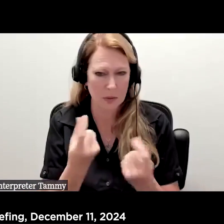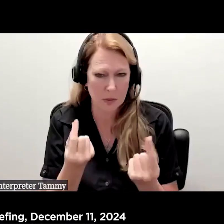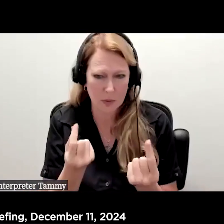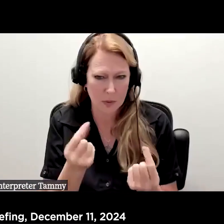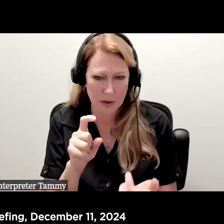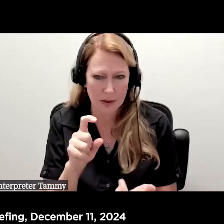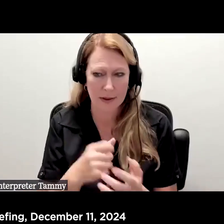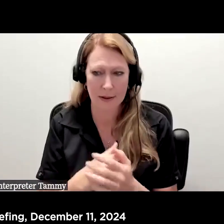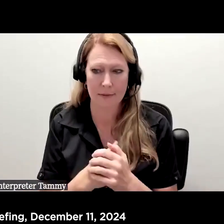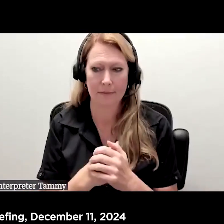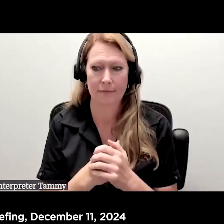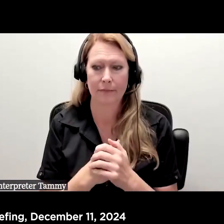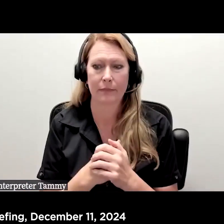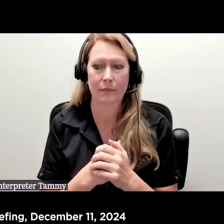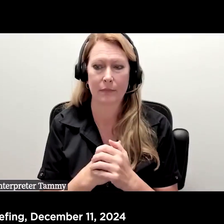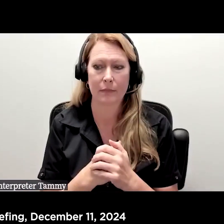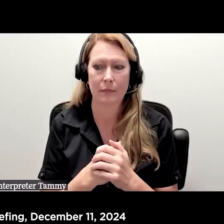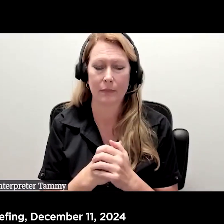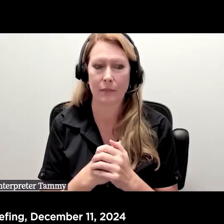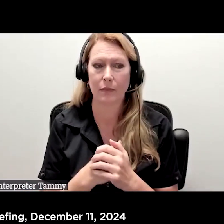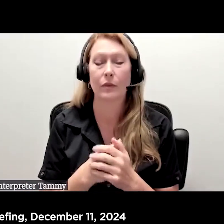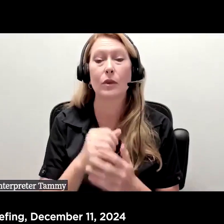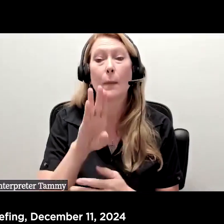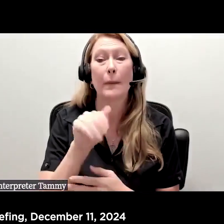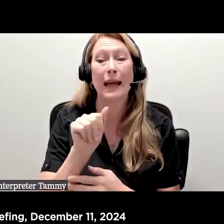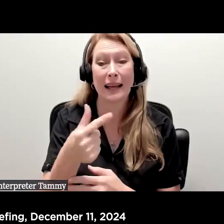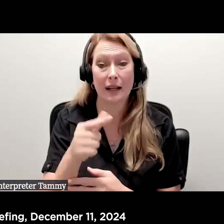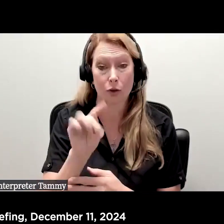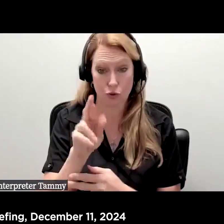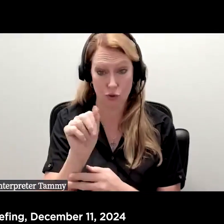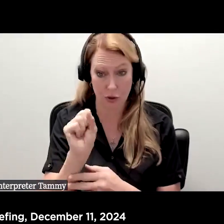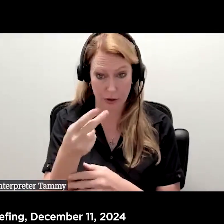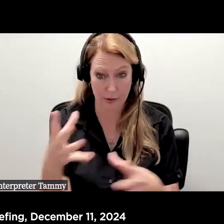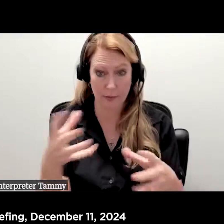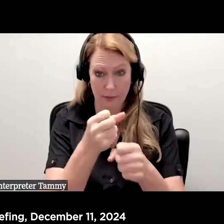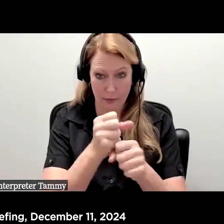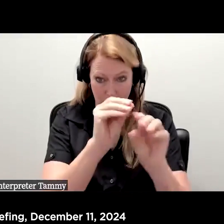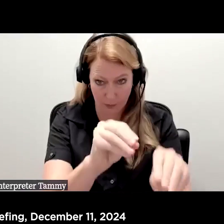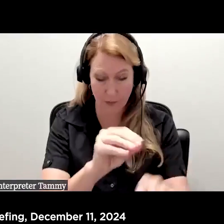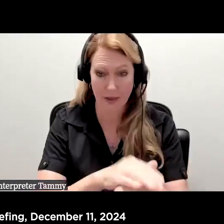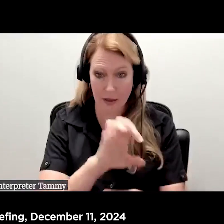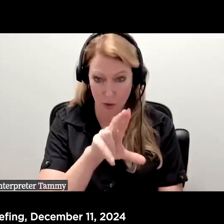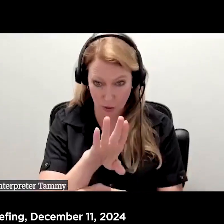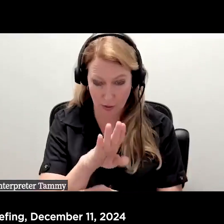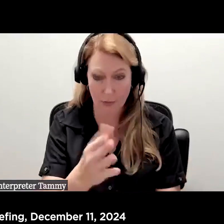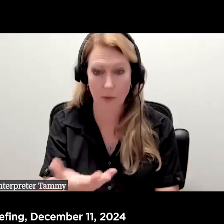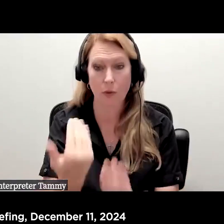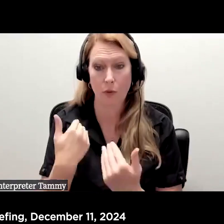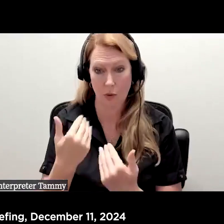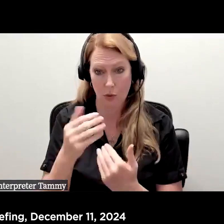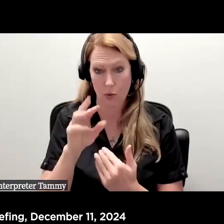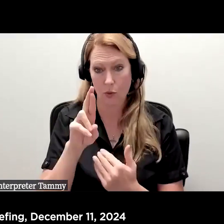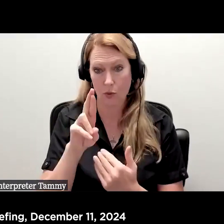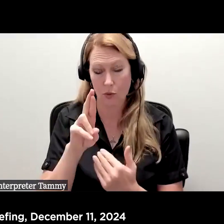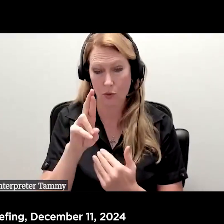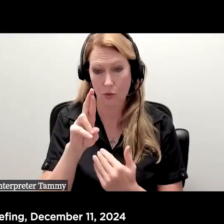should put their bag trash out at the curb, move their recycling to the collection